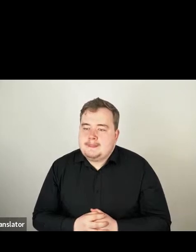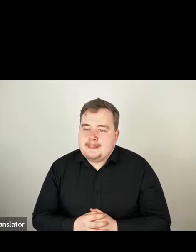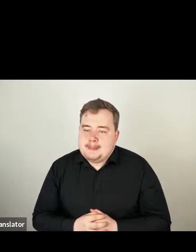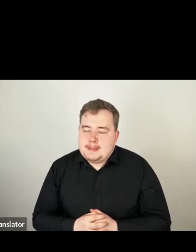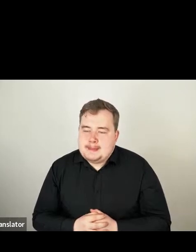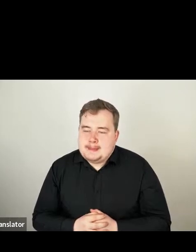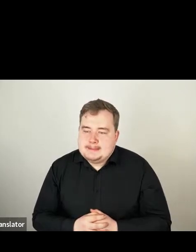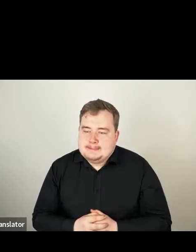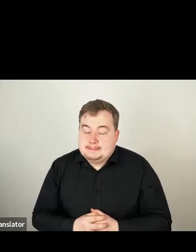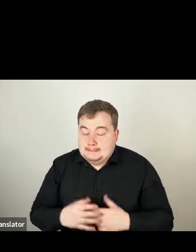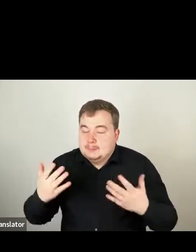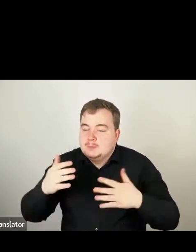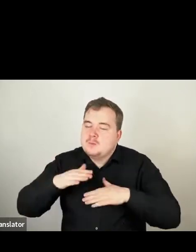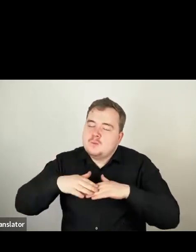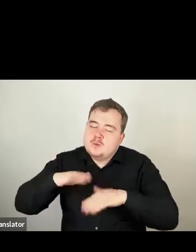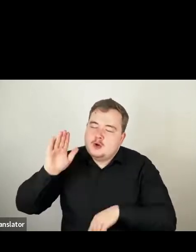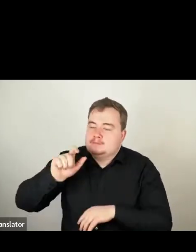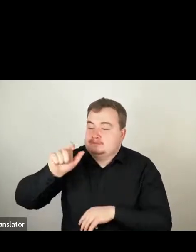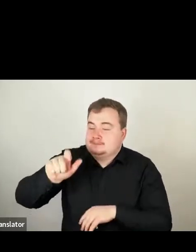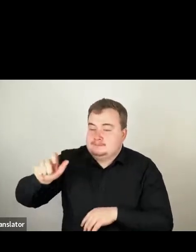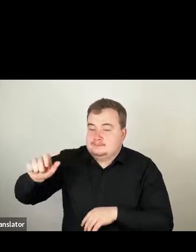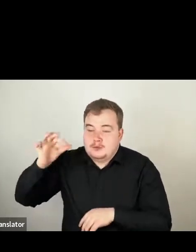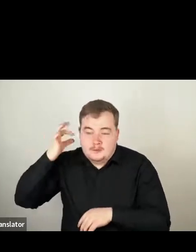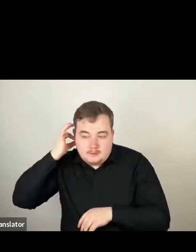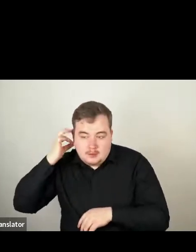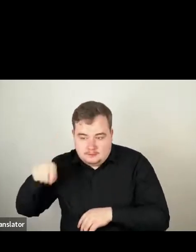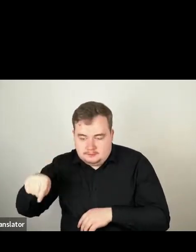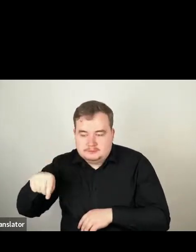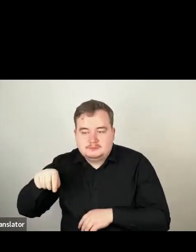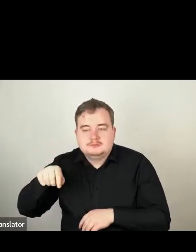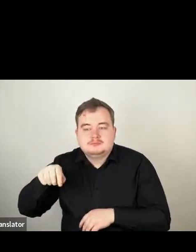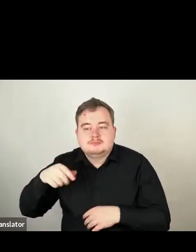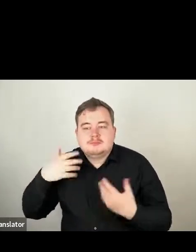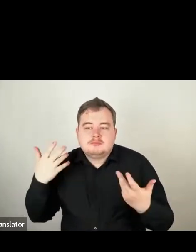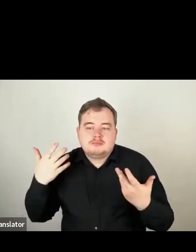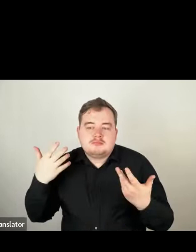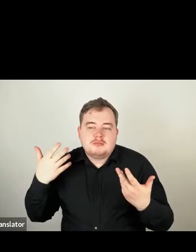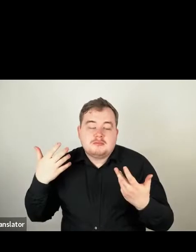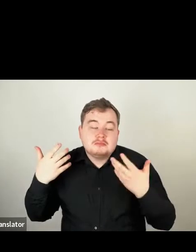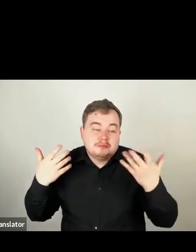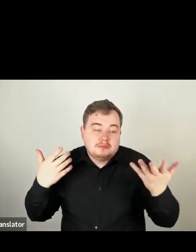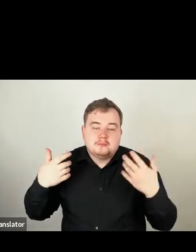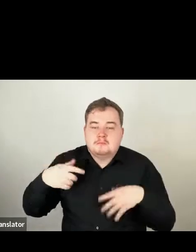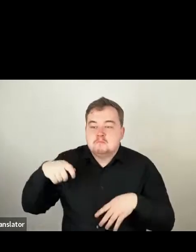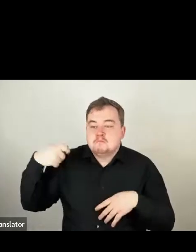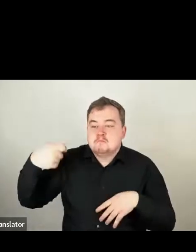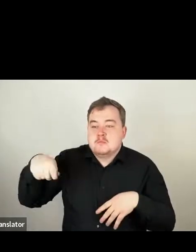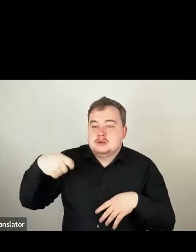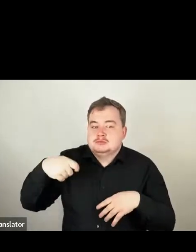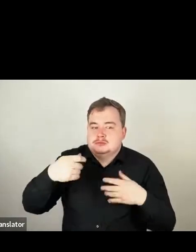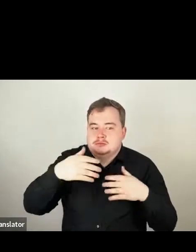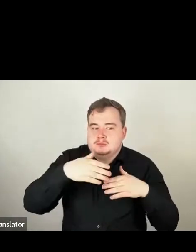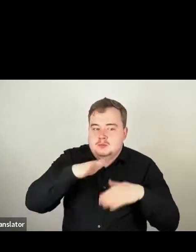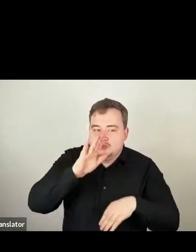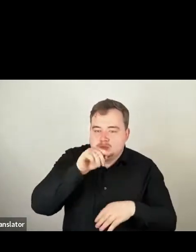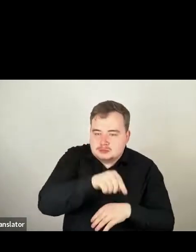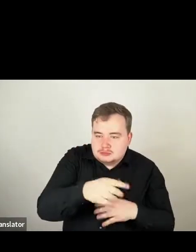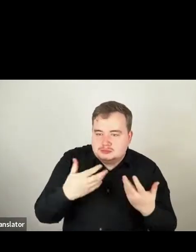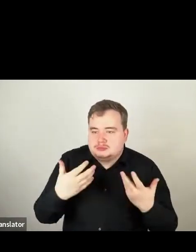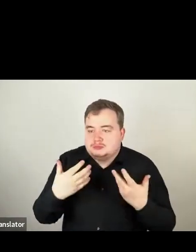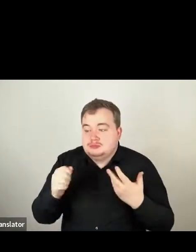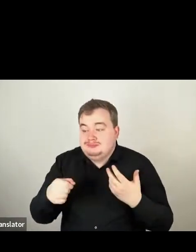that Madam President herself and also the special representative, Dr. Heidi Frey, set a great example